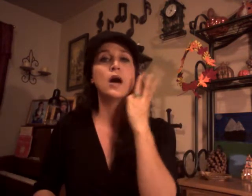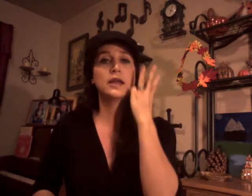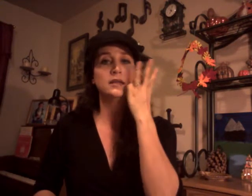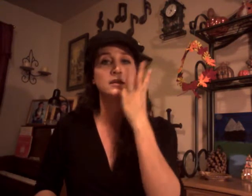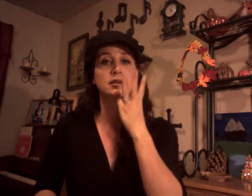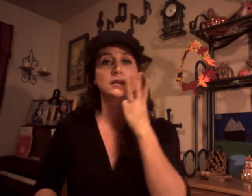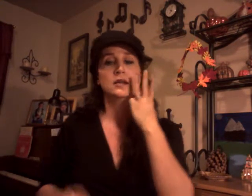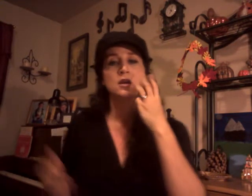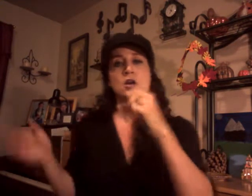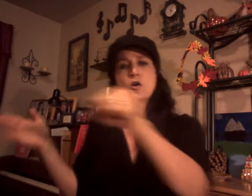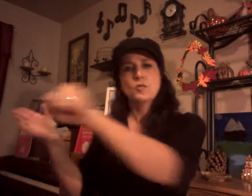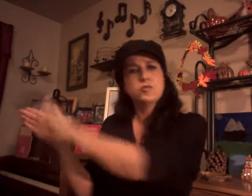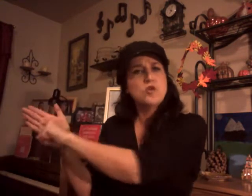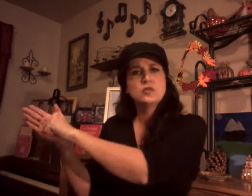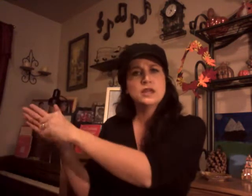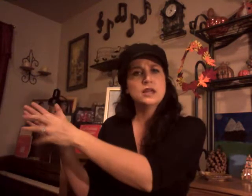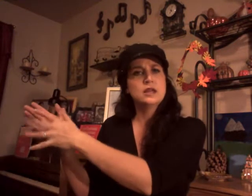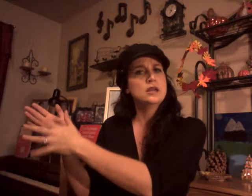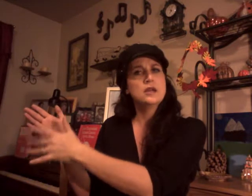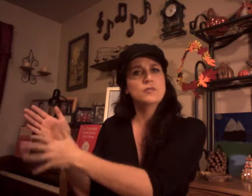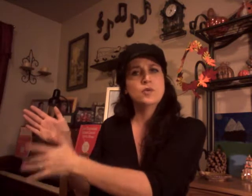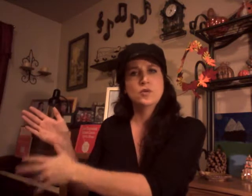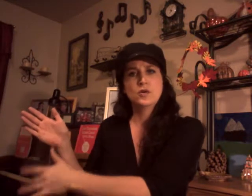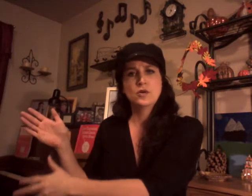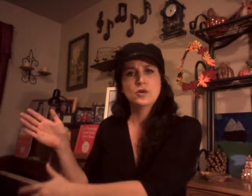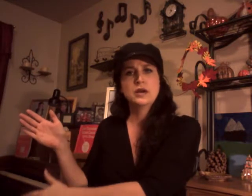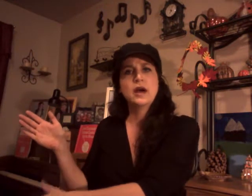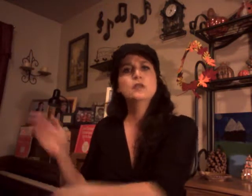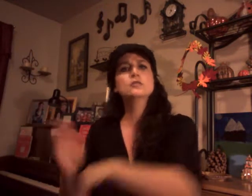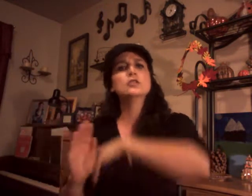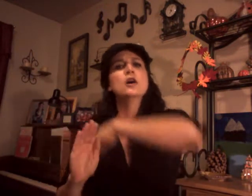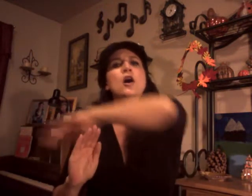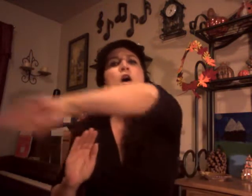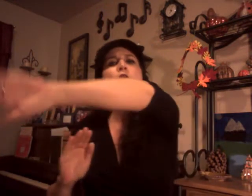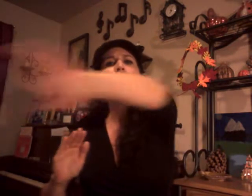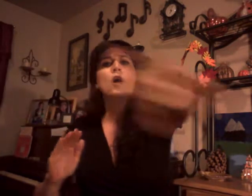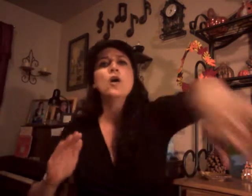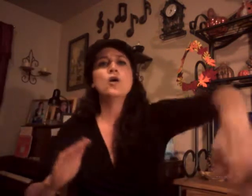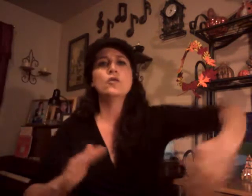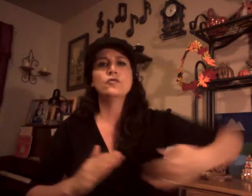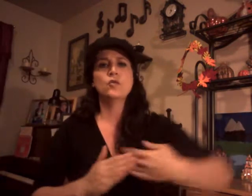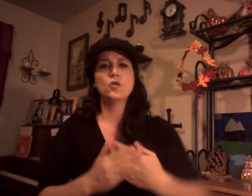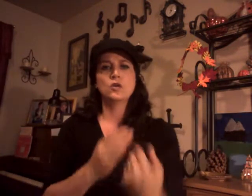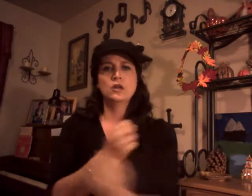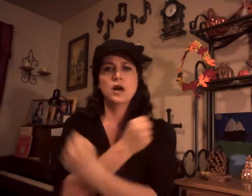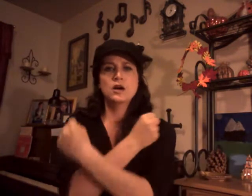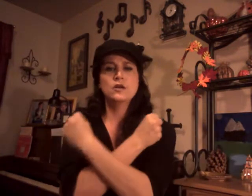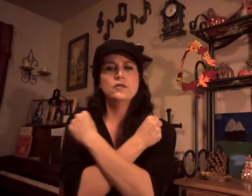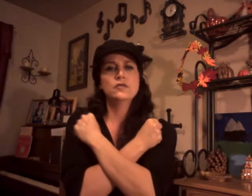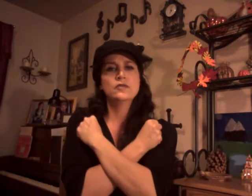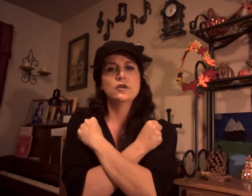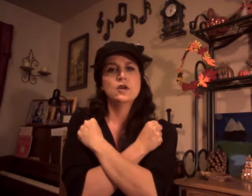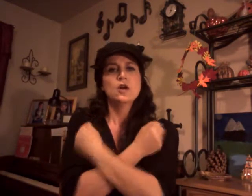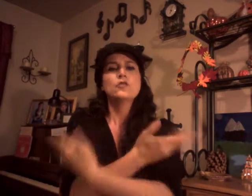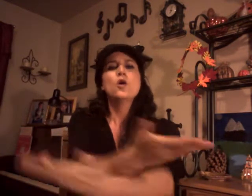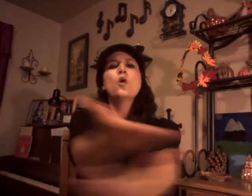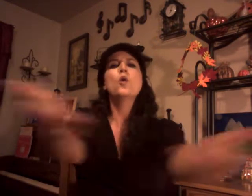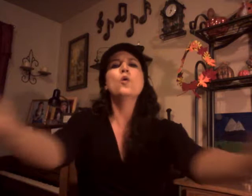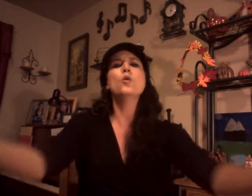wine. Broken and poured out, all for love. The